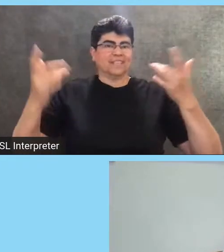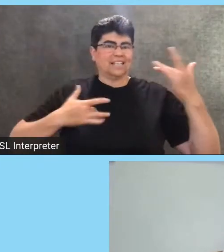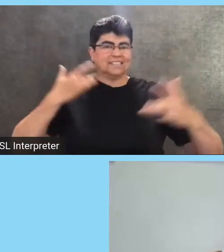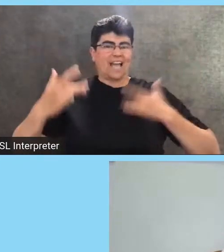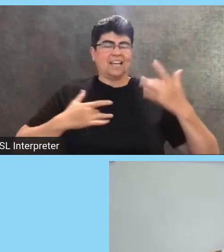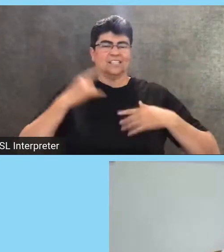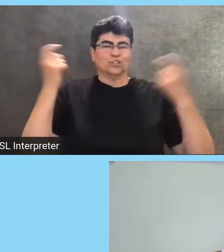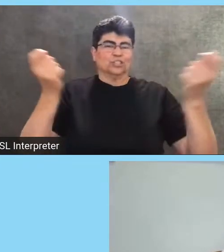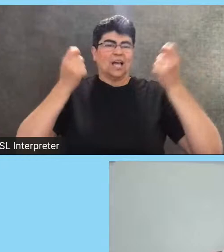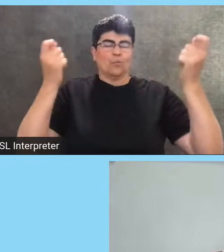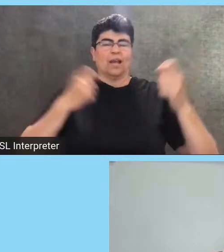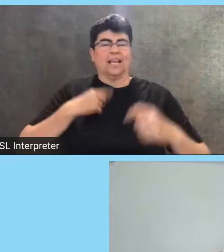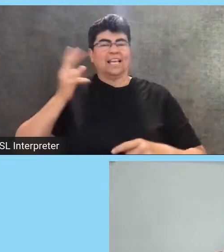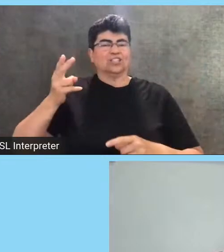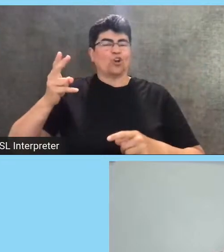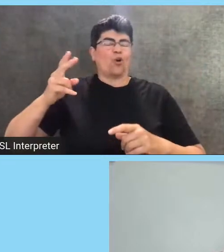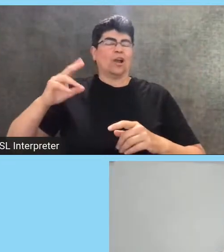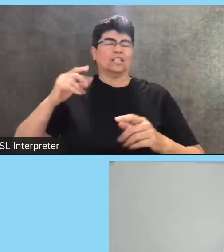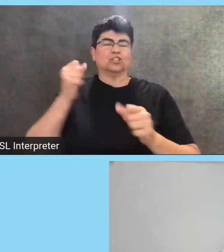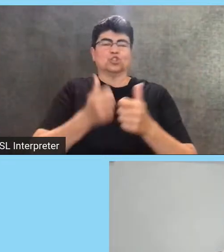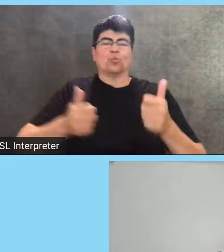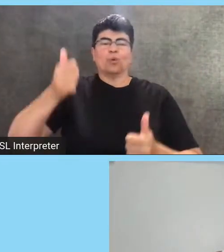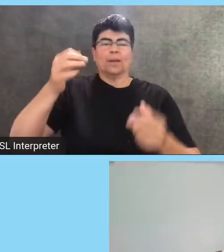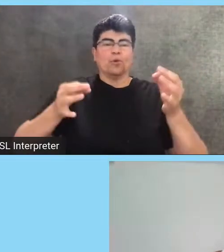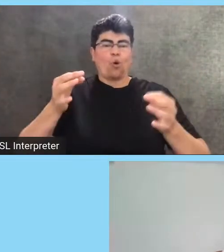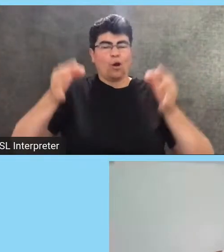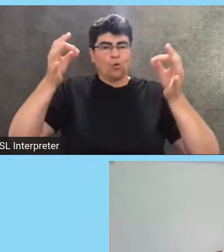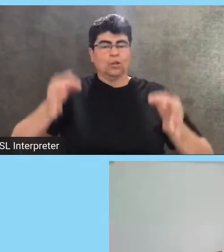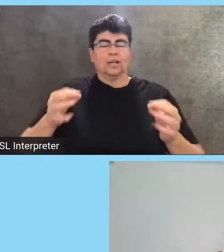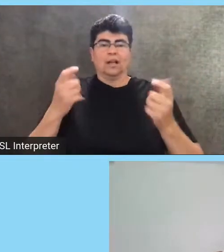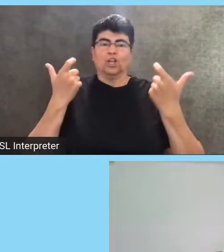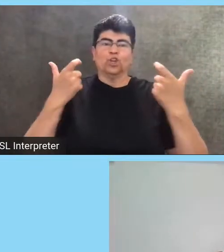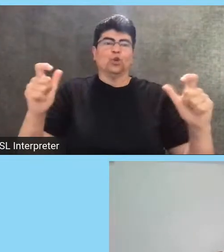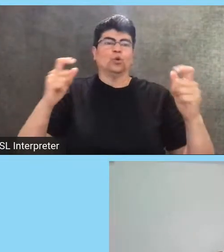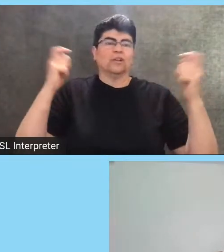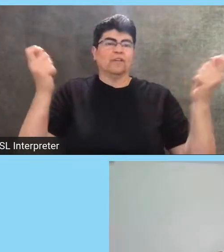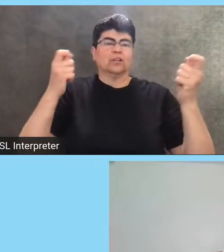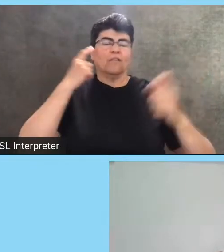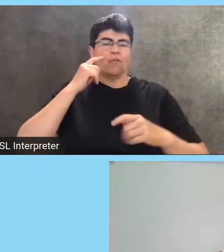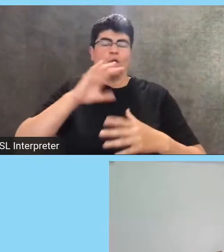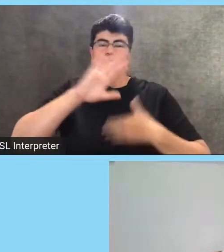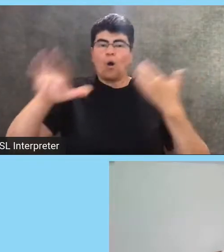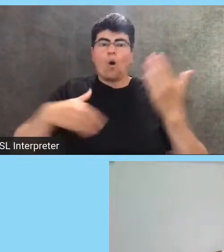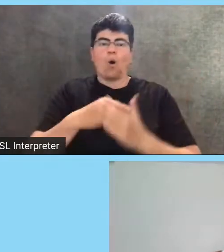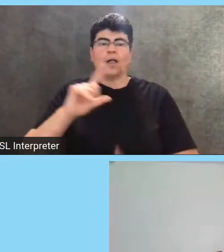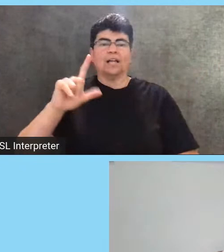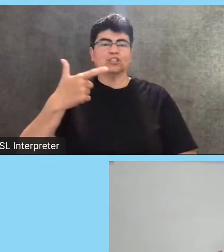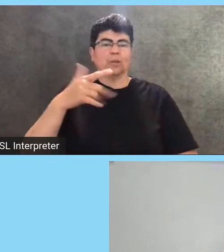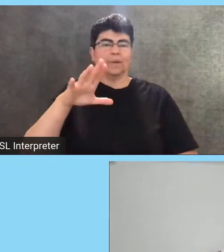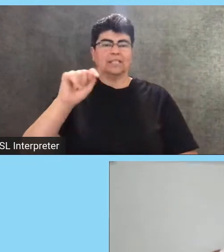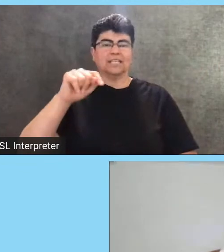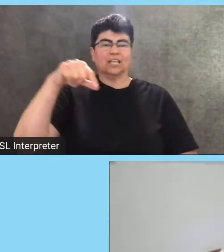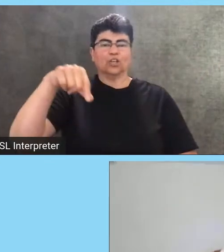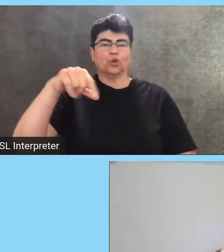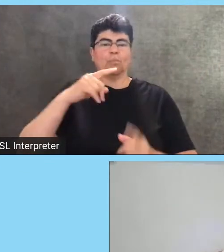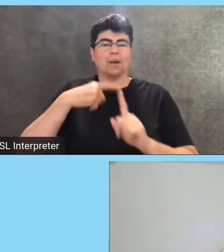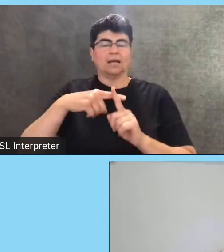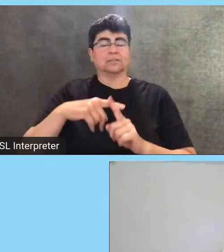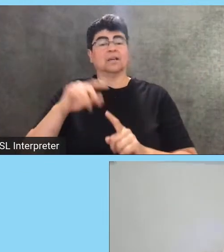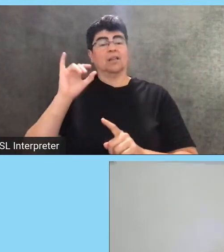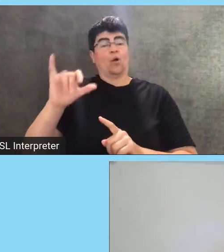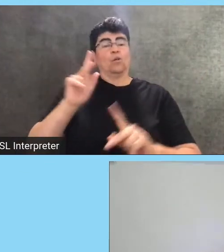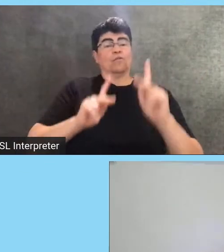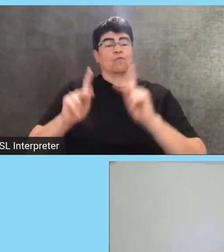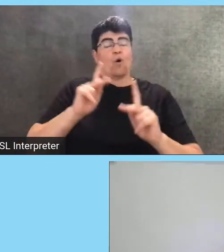historic Supreme Court ruling, a huge victory for the entire LGBTQ+ community. LGBTQ+ folks